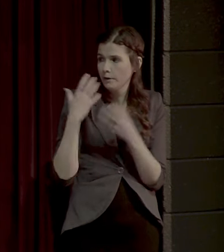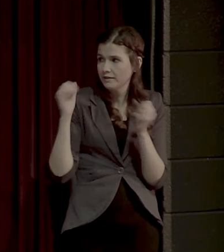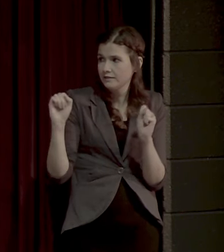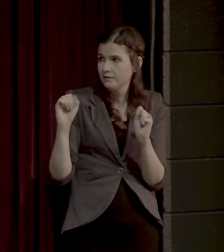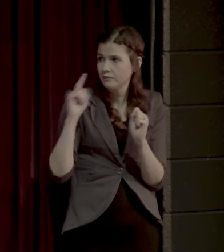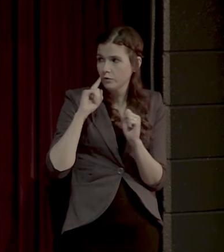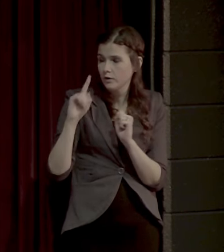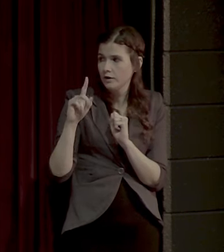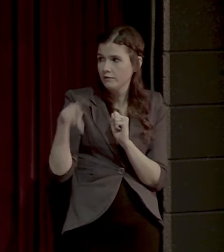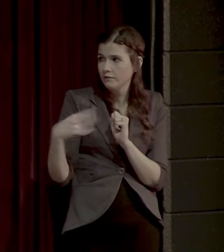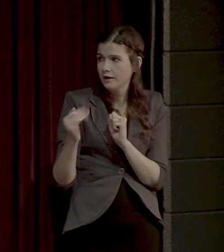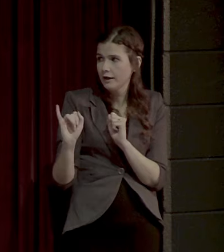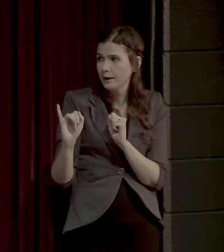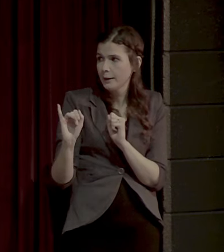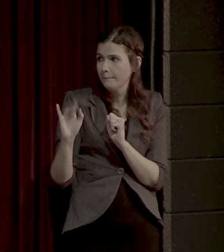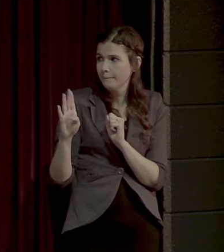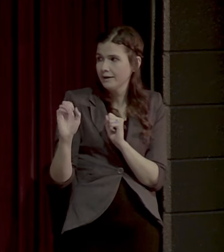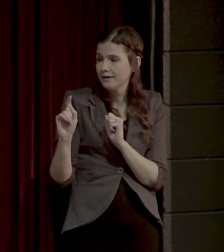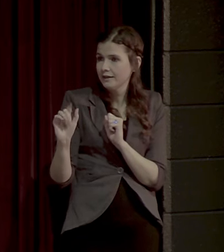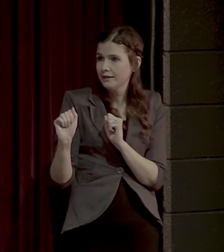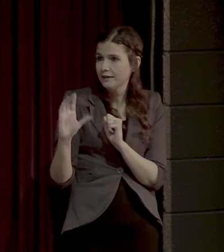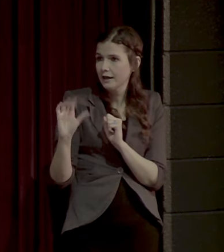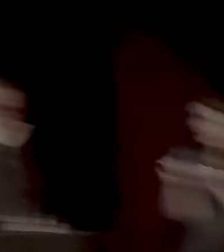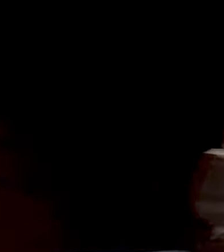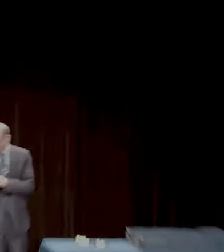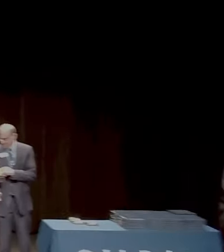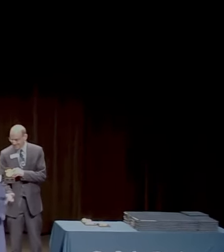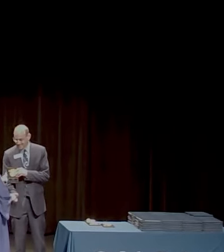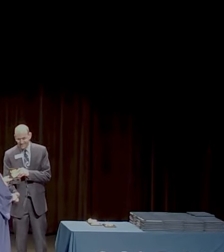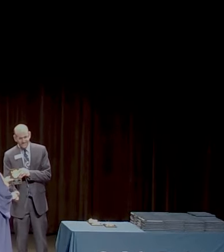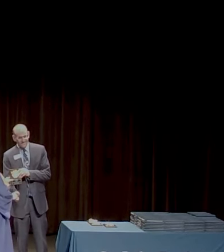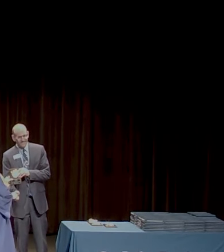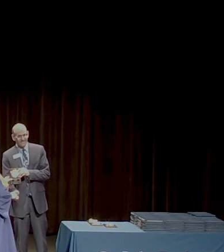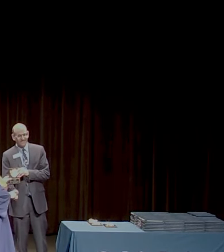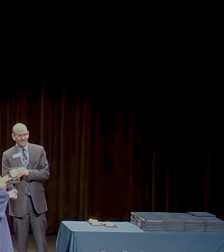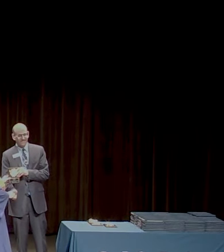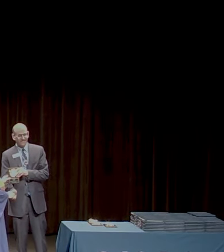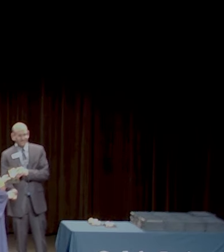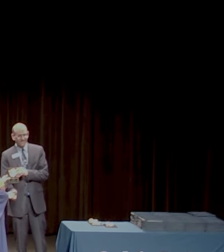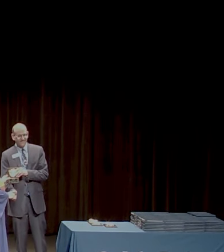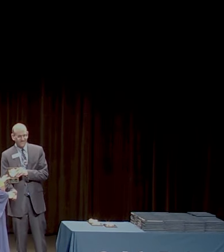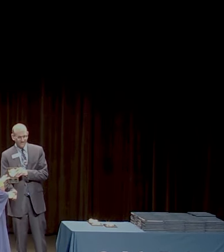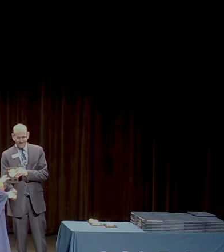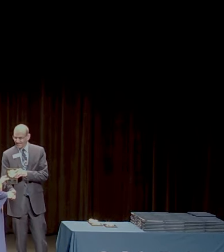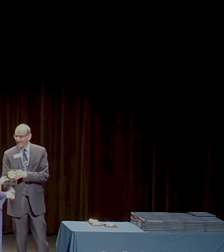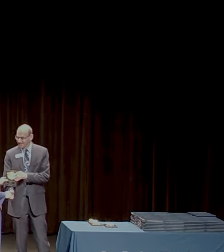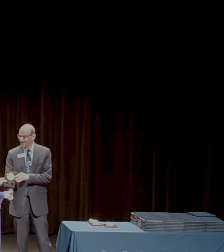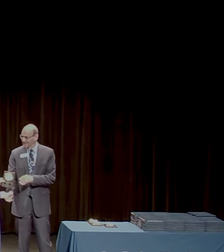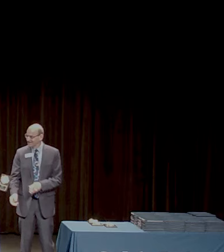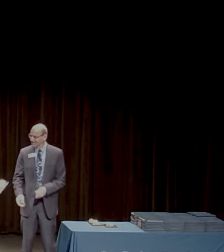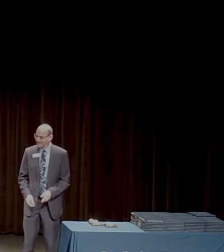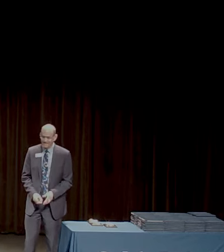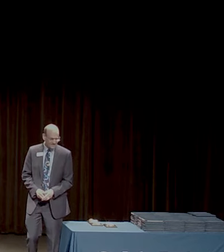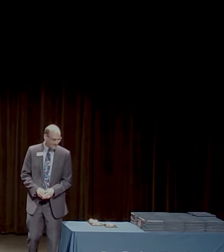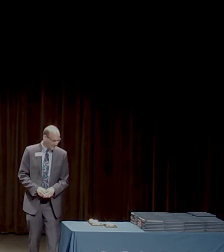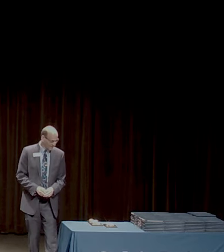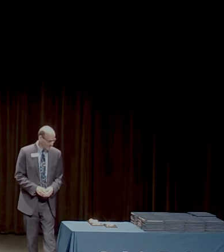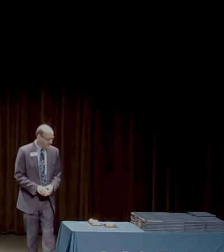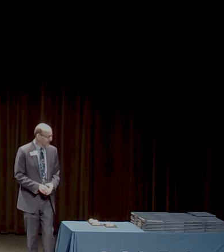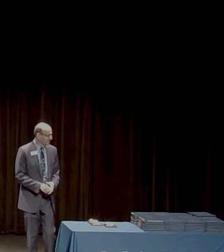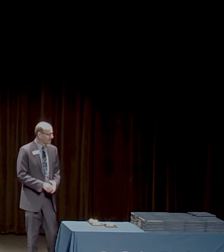Dakota Workforce Scholar. She was a member of the Student Senate, LRSC Playmakers, and is the third member of the North